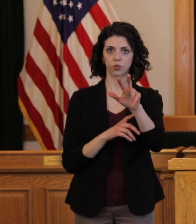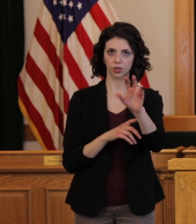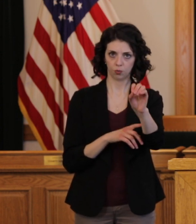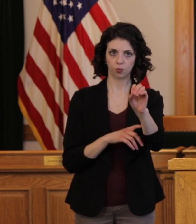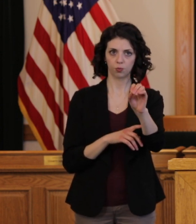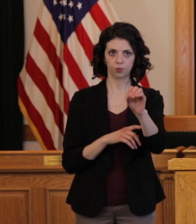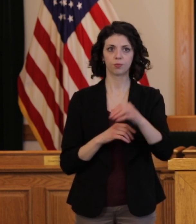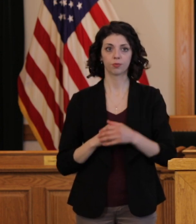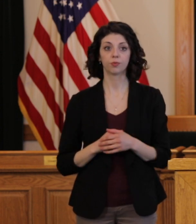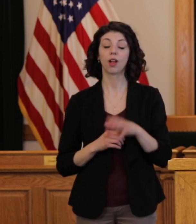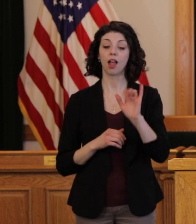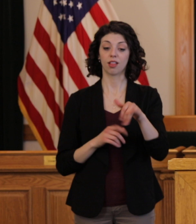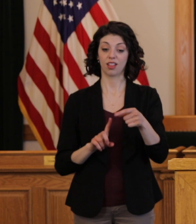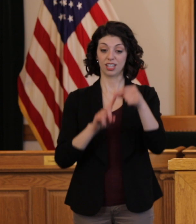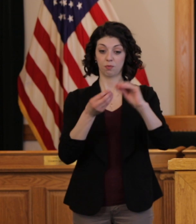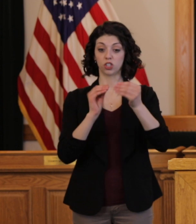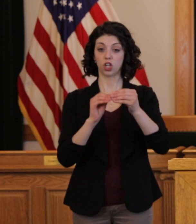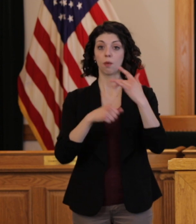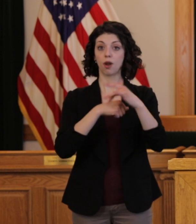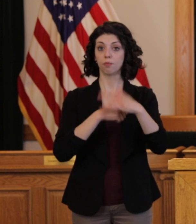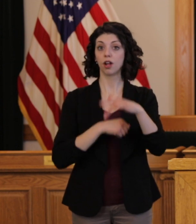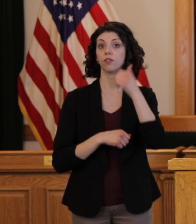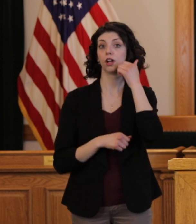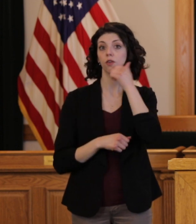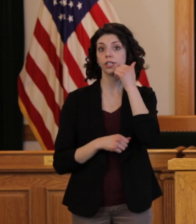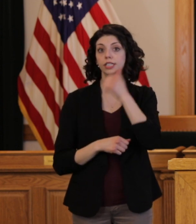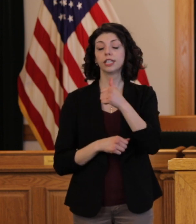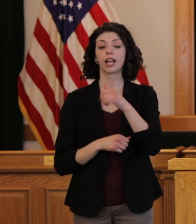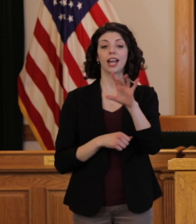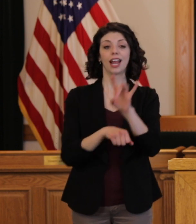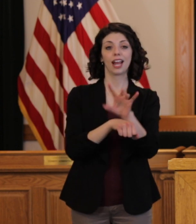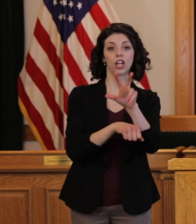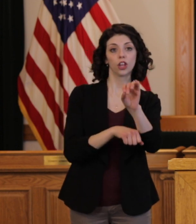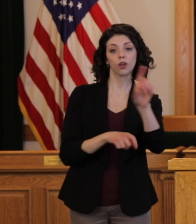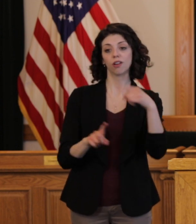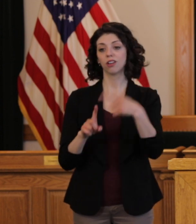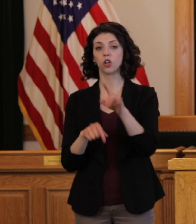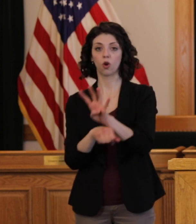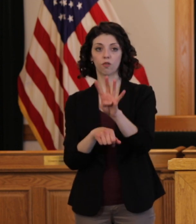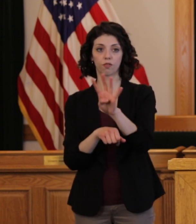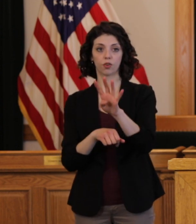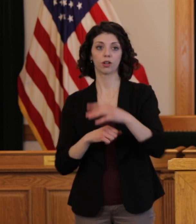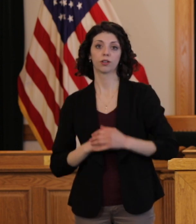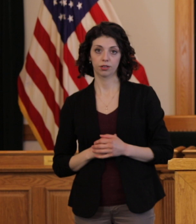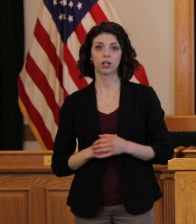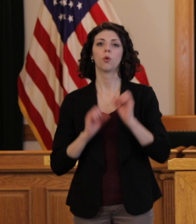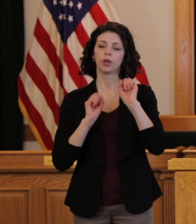315-349-3330. This hotline service is staffed every day from 8:30 a.m. to 4 p.m. We